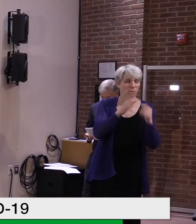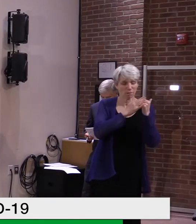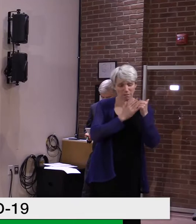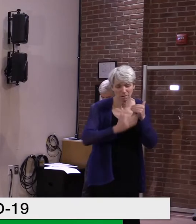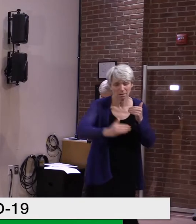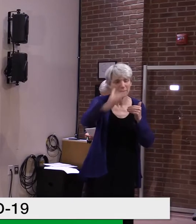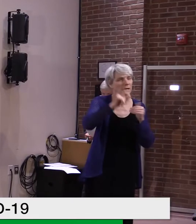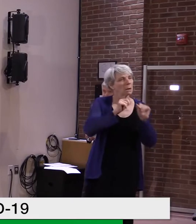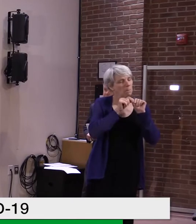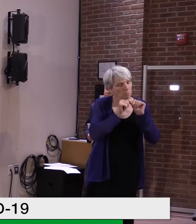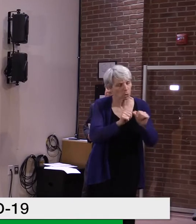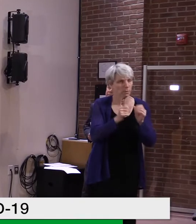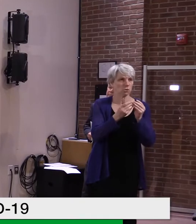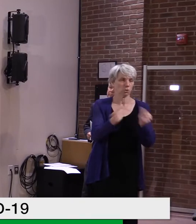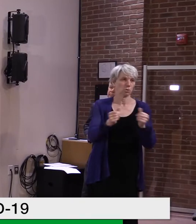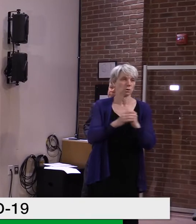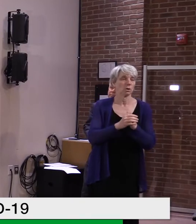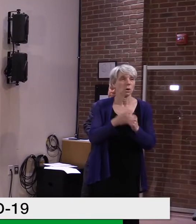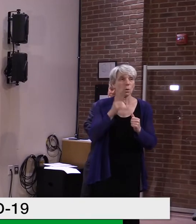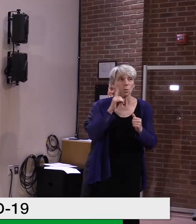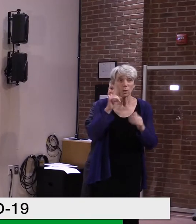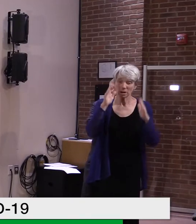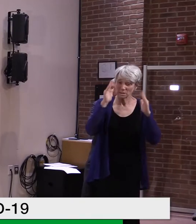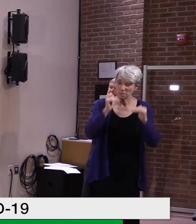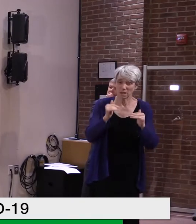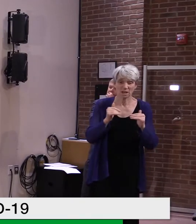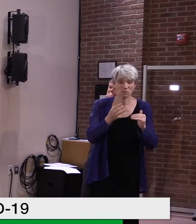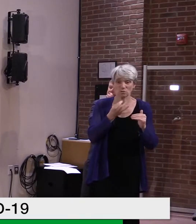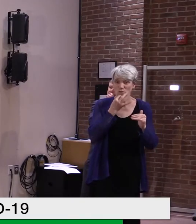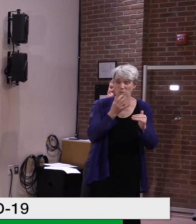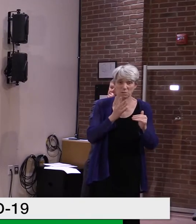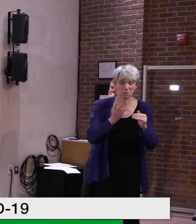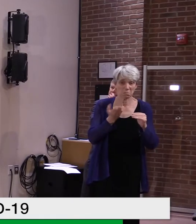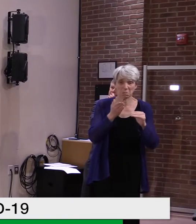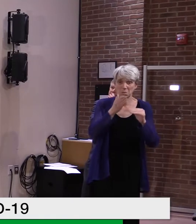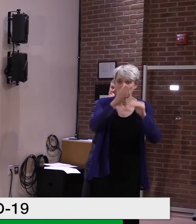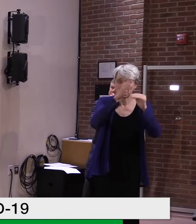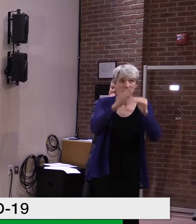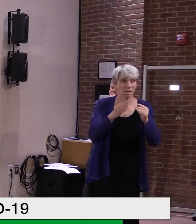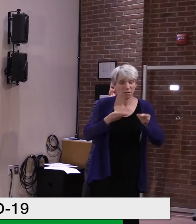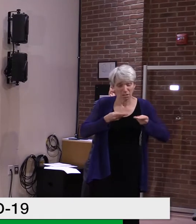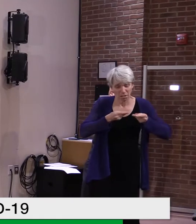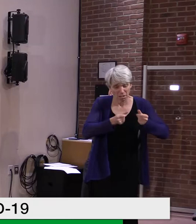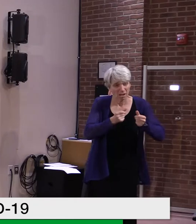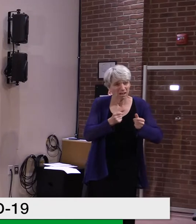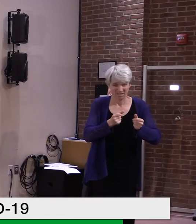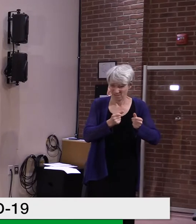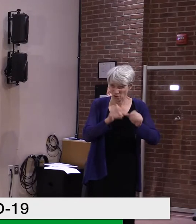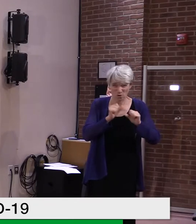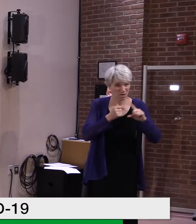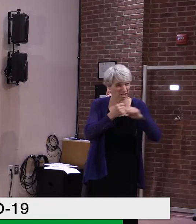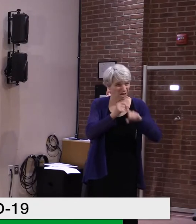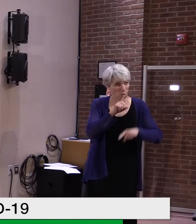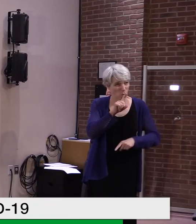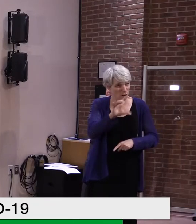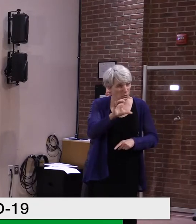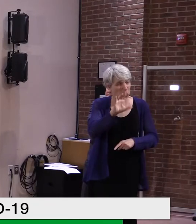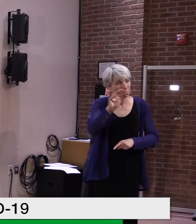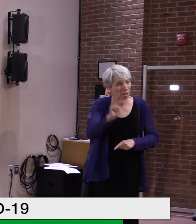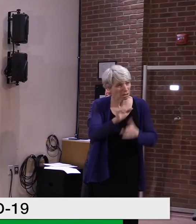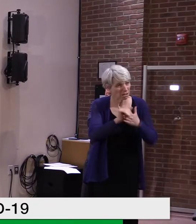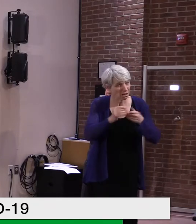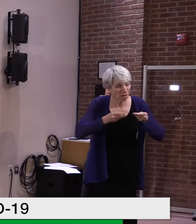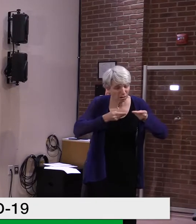Secretary Smith had said, to maybe over $100 million. And that's just unsustainable to us as a state.